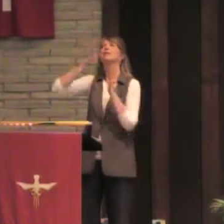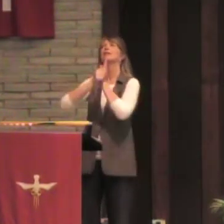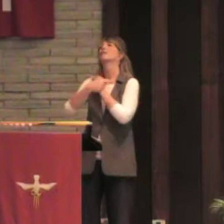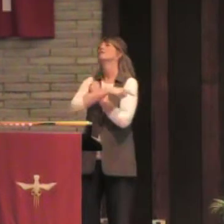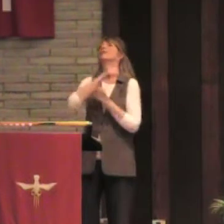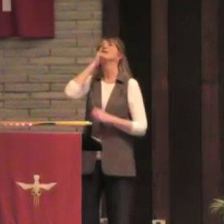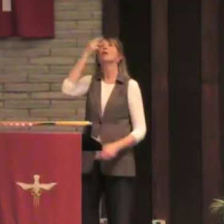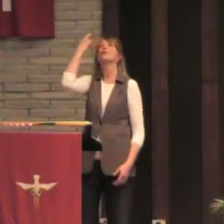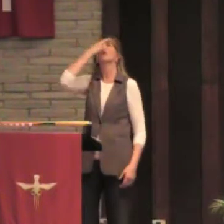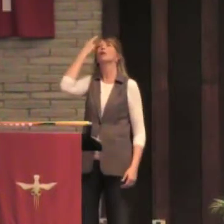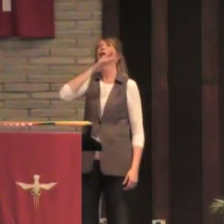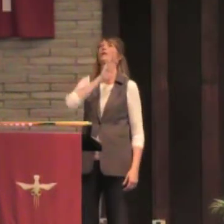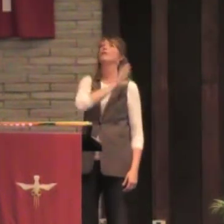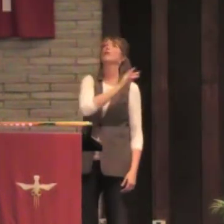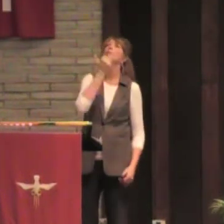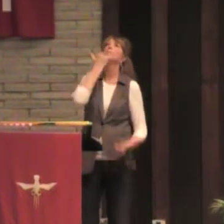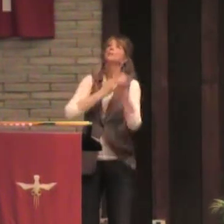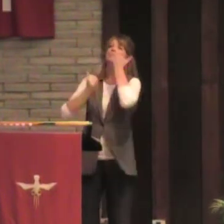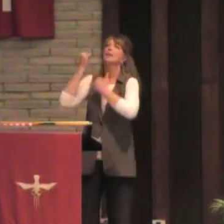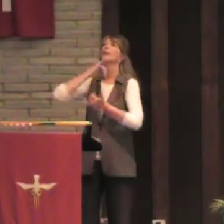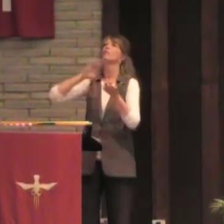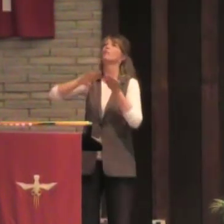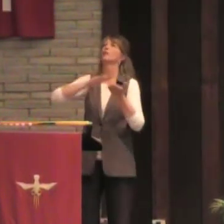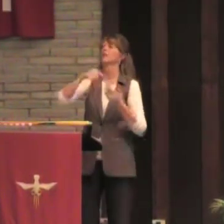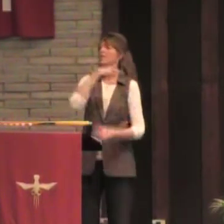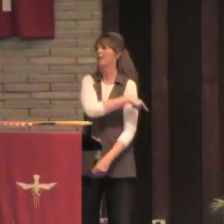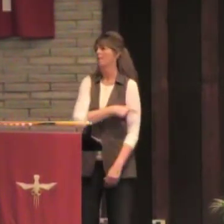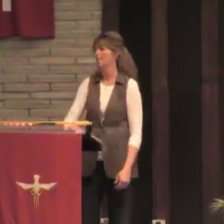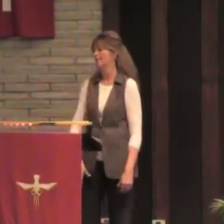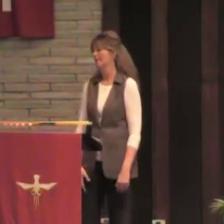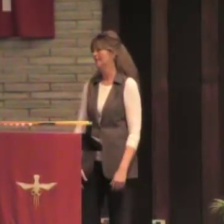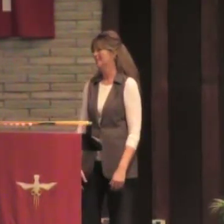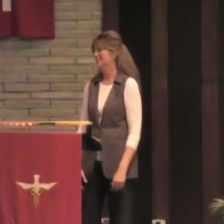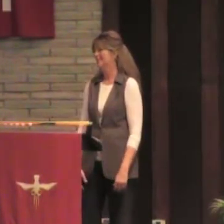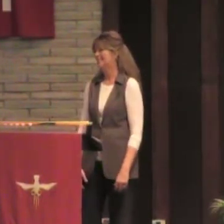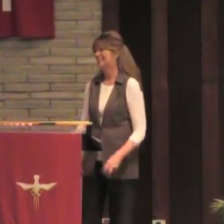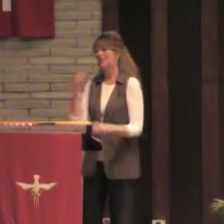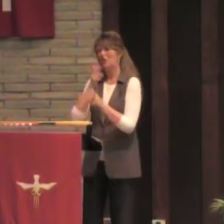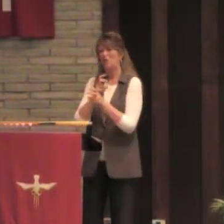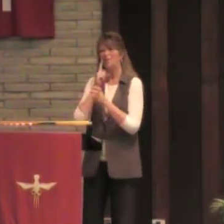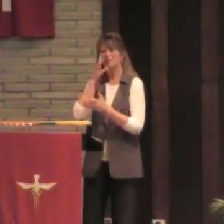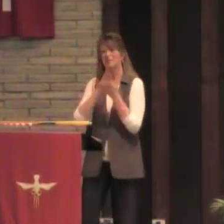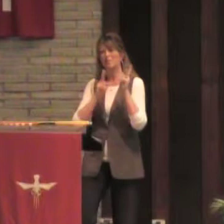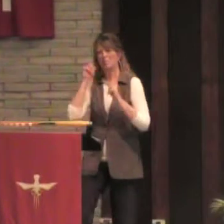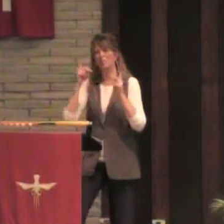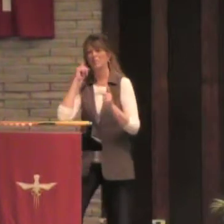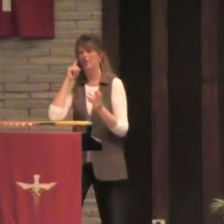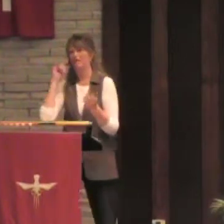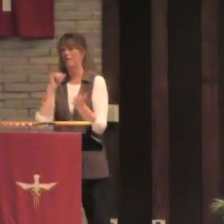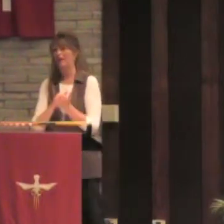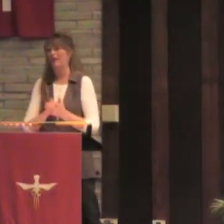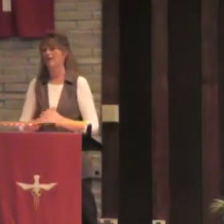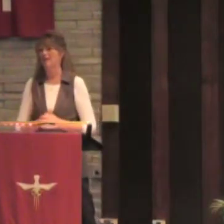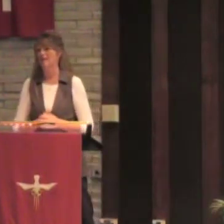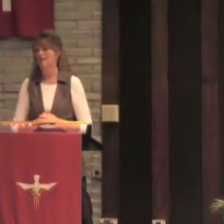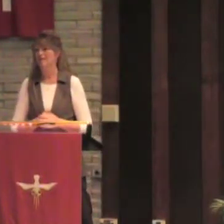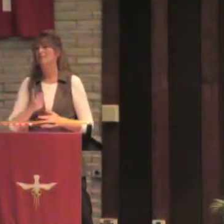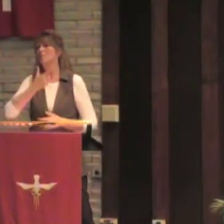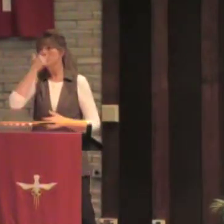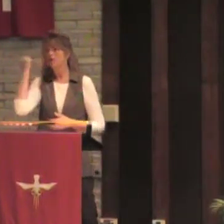not effective parenting. They didn't know that they were making mistakes. Please forgive them. It's hard for